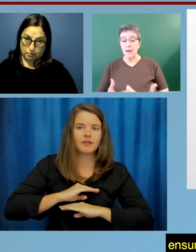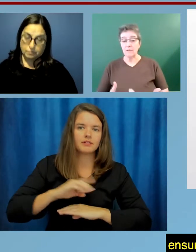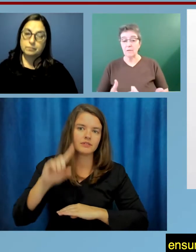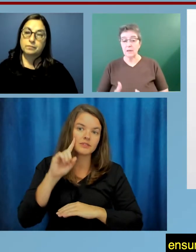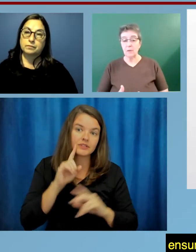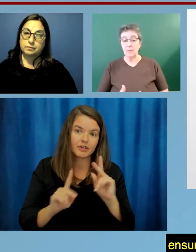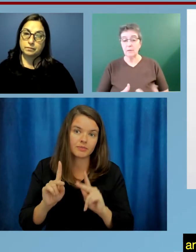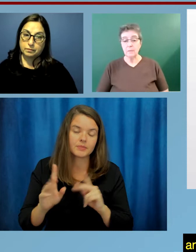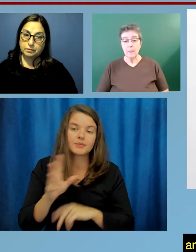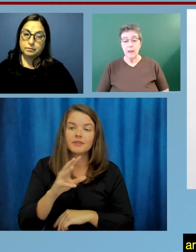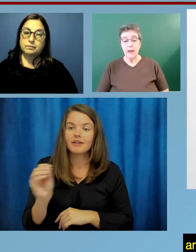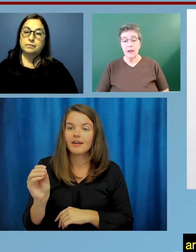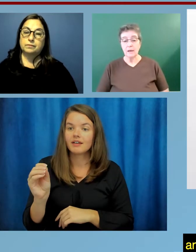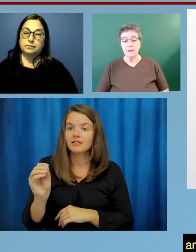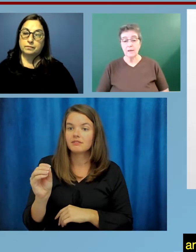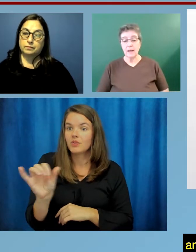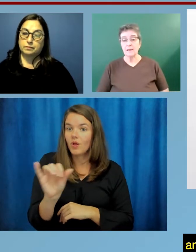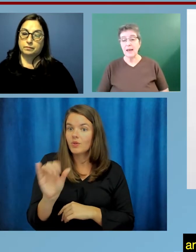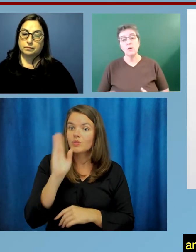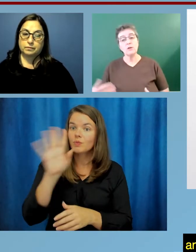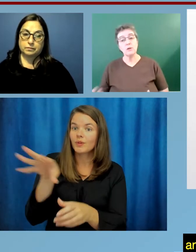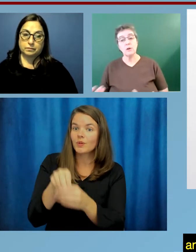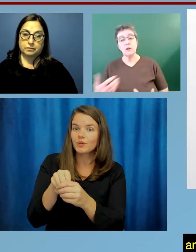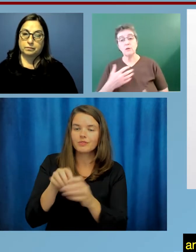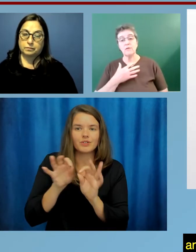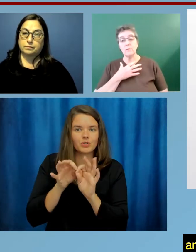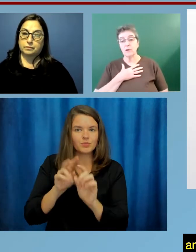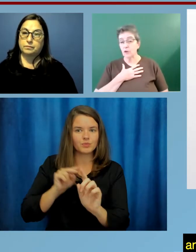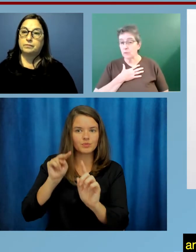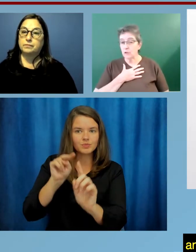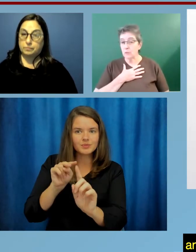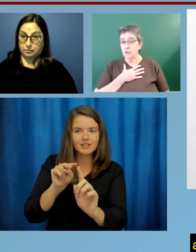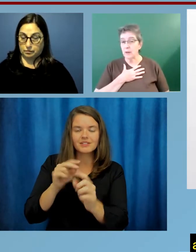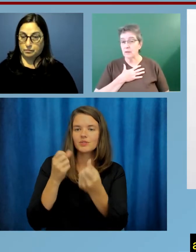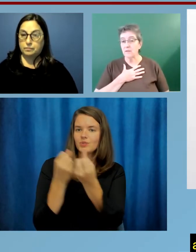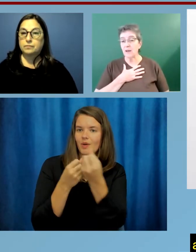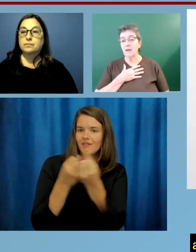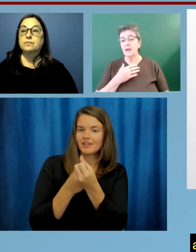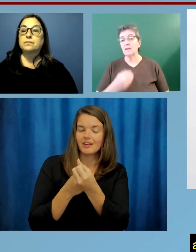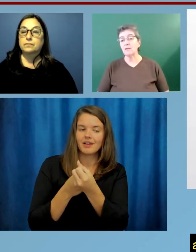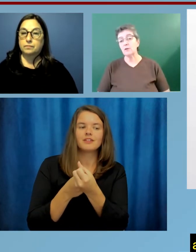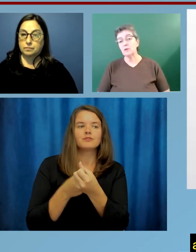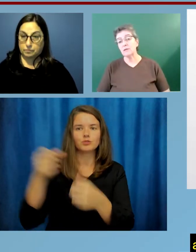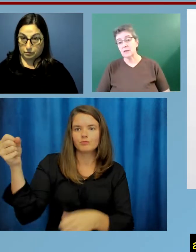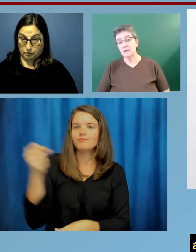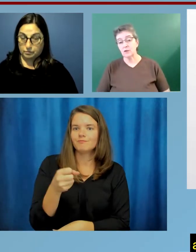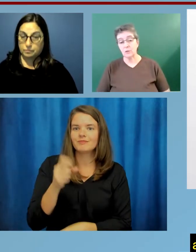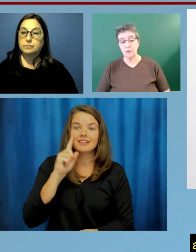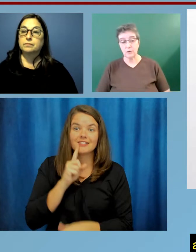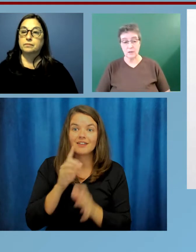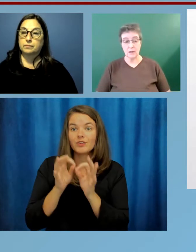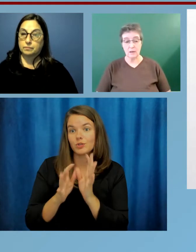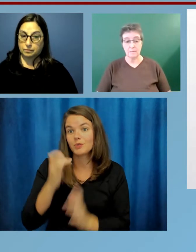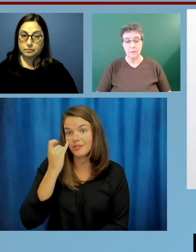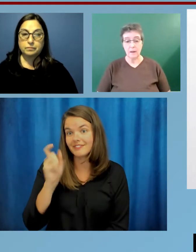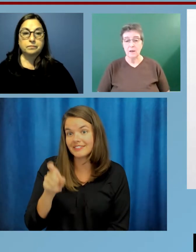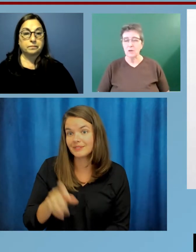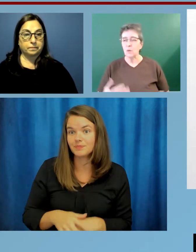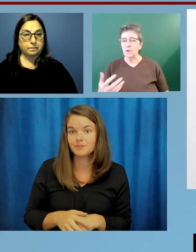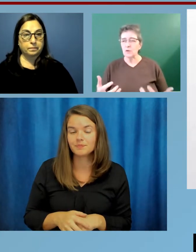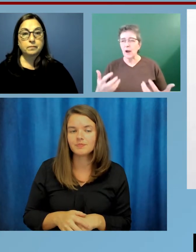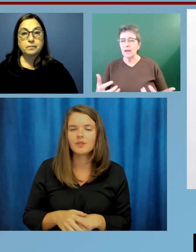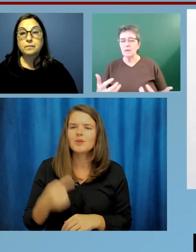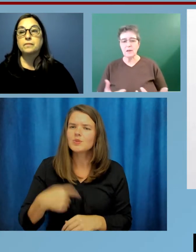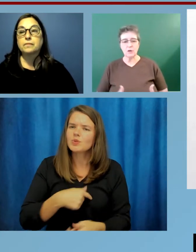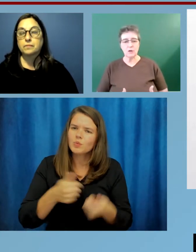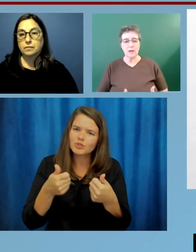are met for the deaf people, and that also would include, from an interpreter's perspective, advocating for the use of a deaf interpreter as needed. So